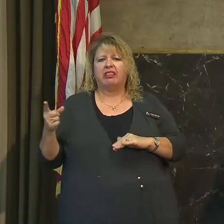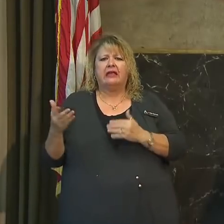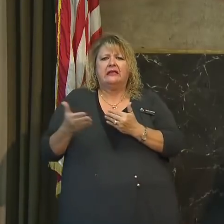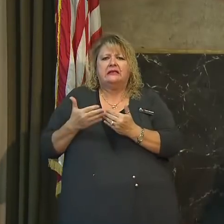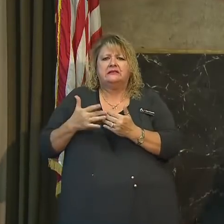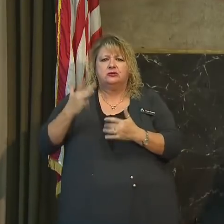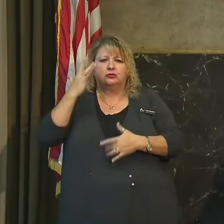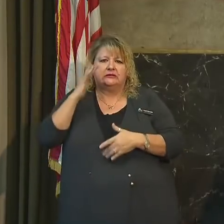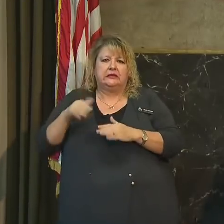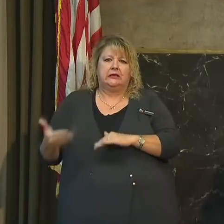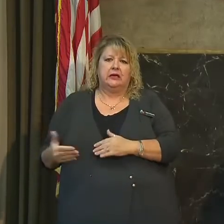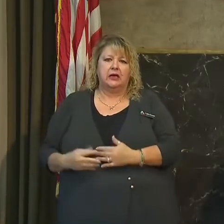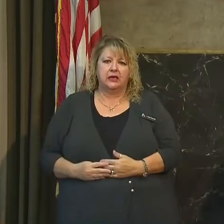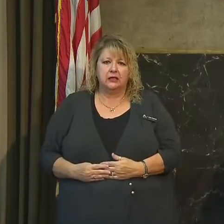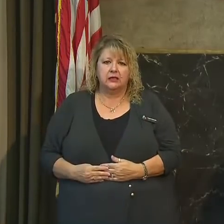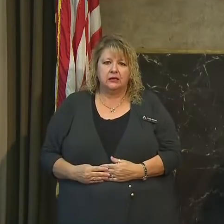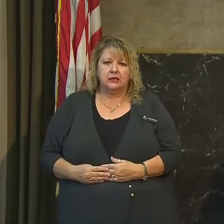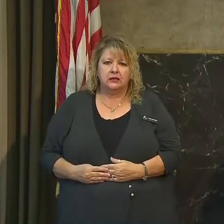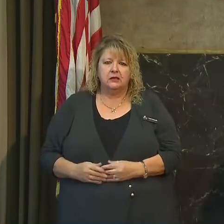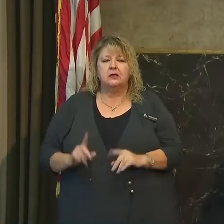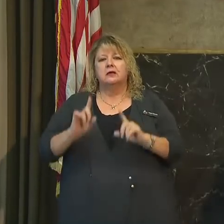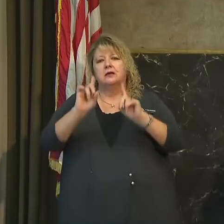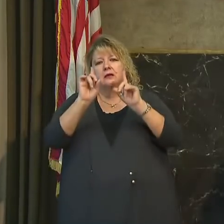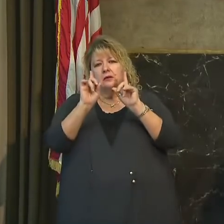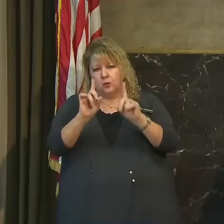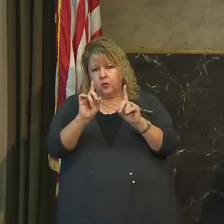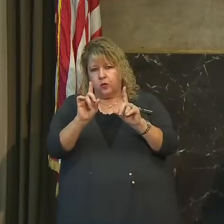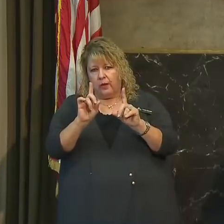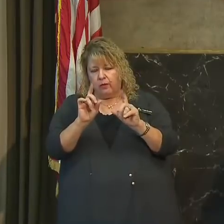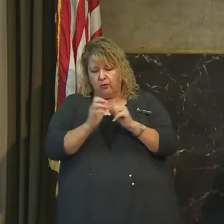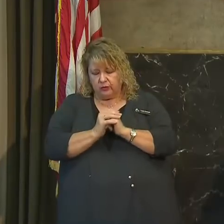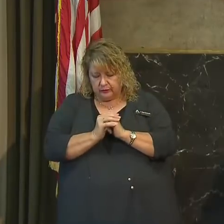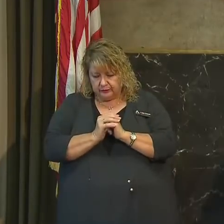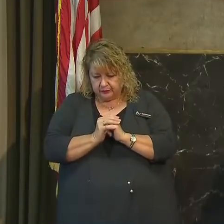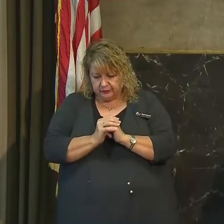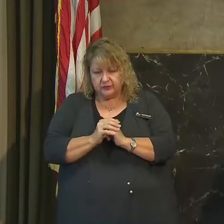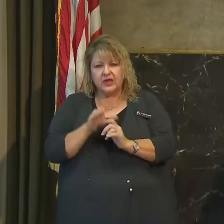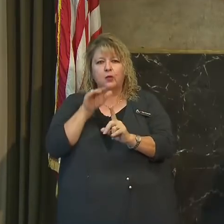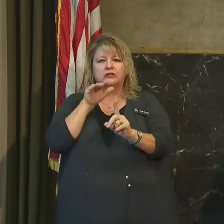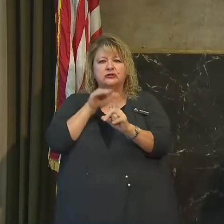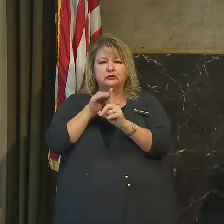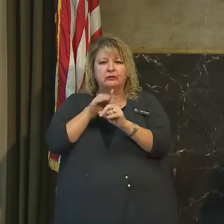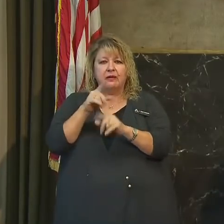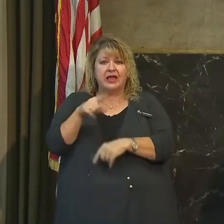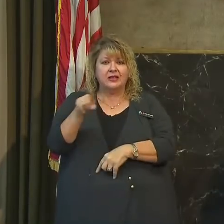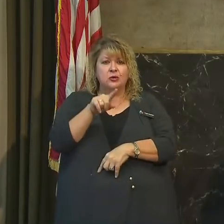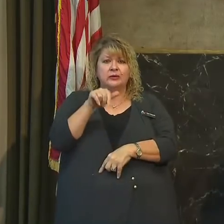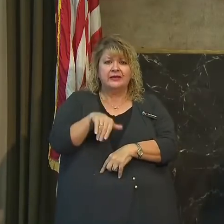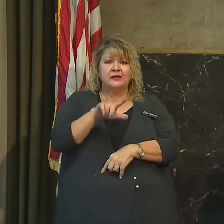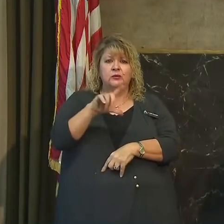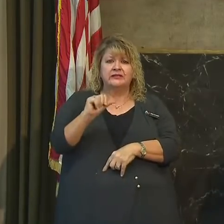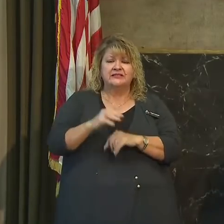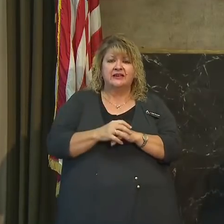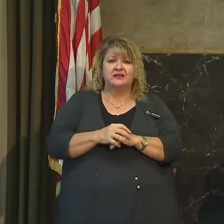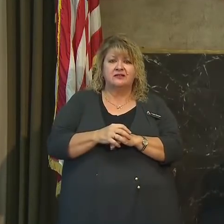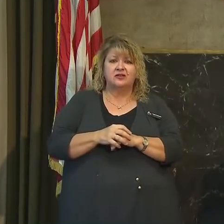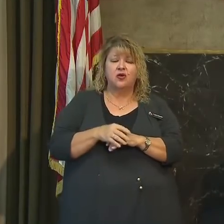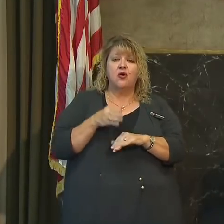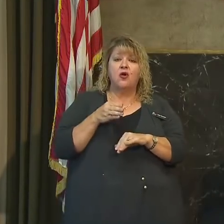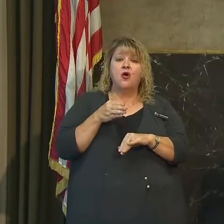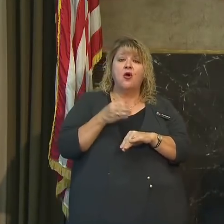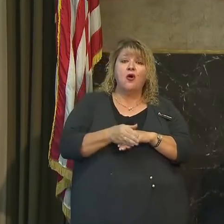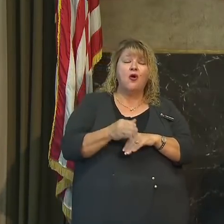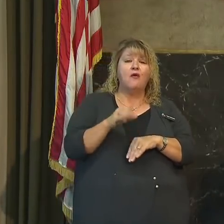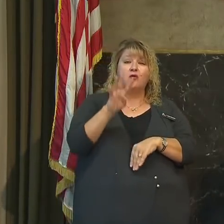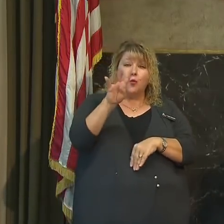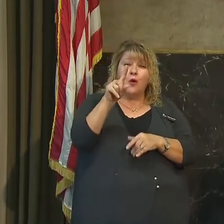And so let me just pause for a second and remind everybody in Louisiana that today there are more than 1,400 locations